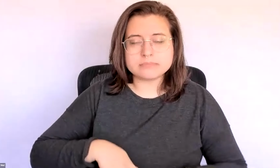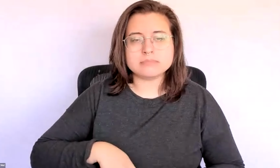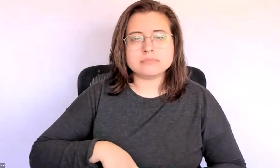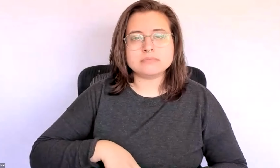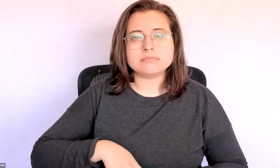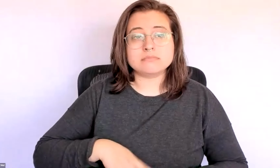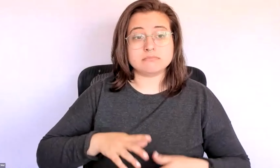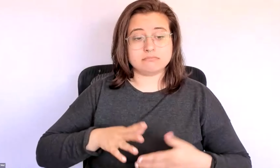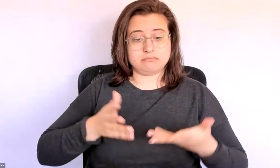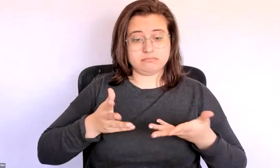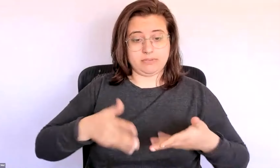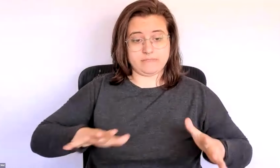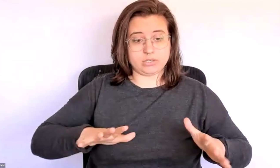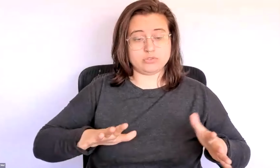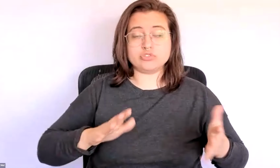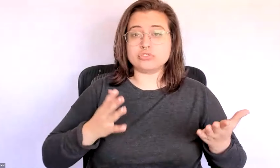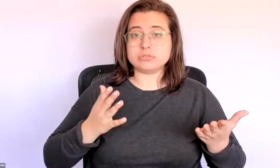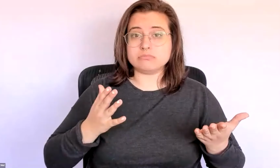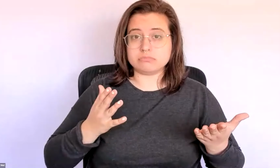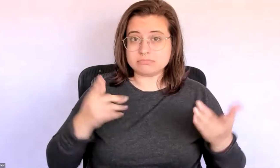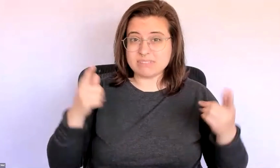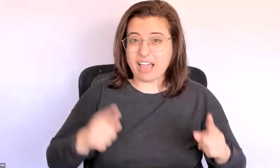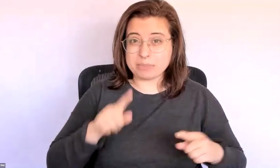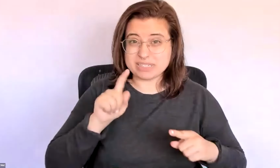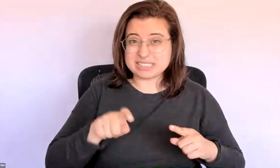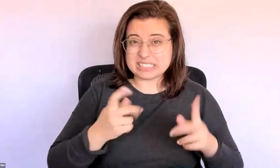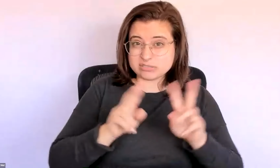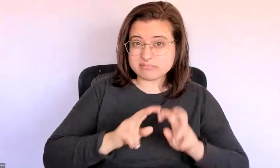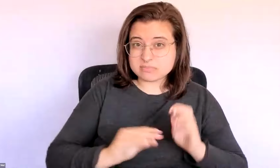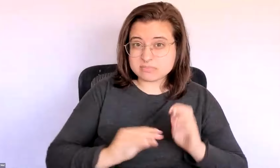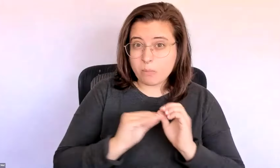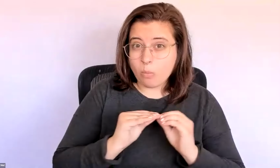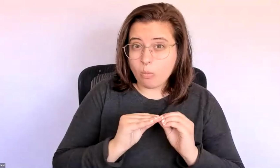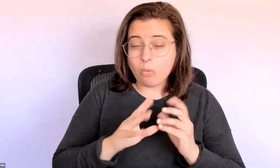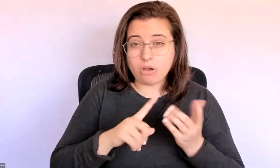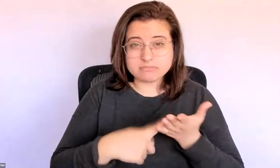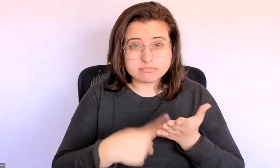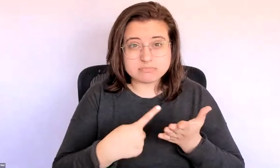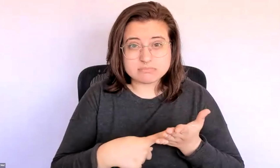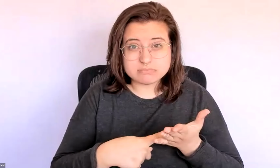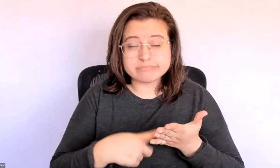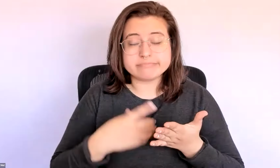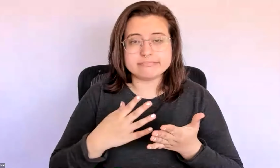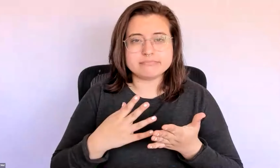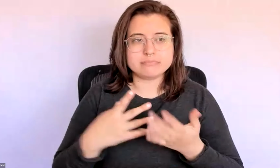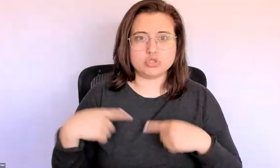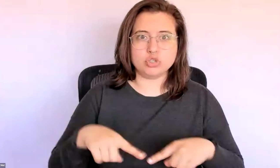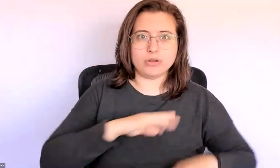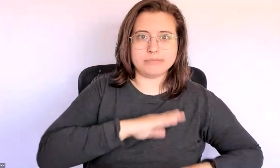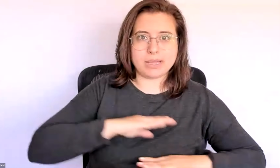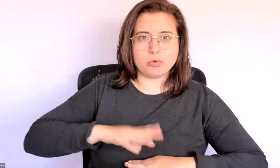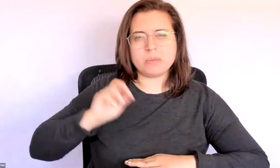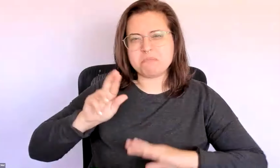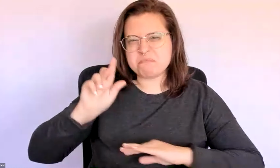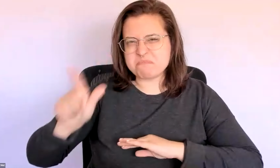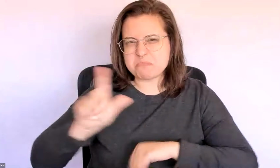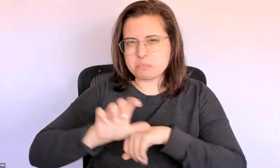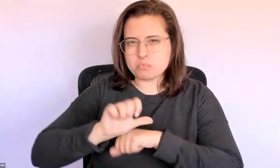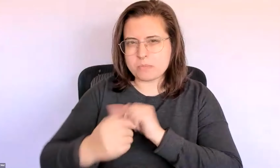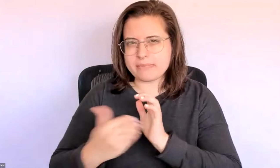of the mammogram or shortly thereafter. If there is a need to